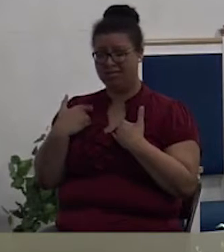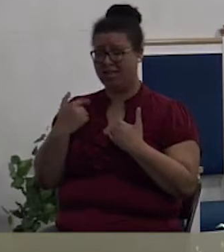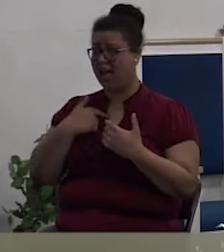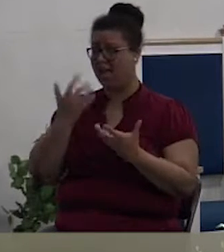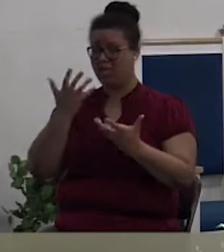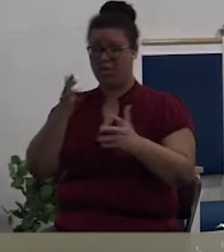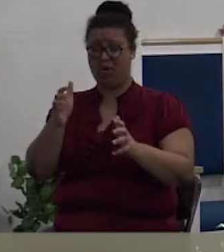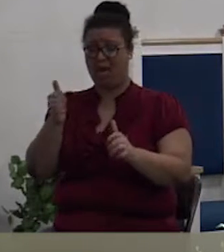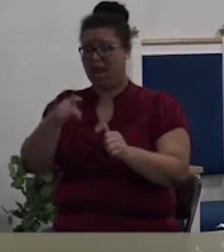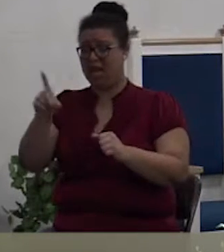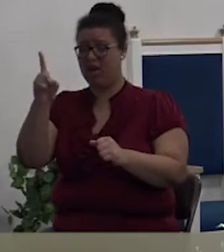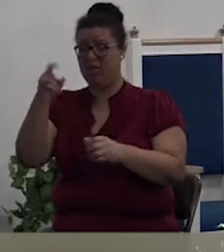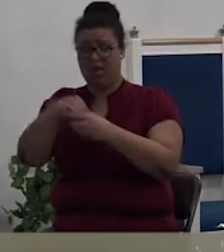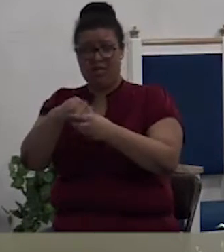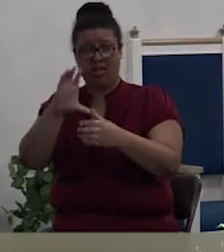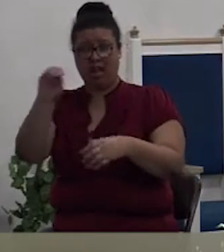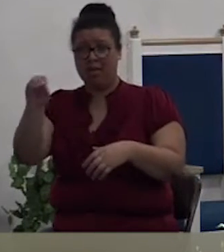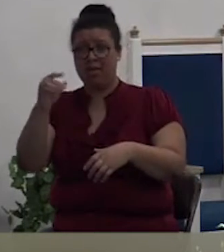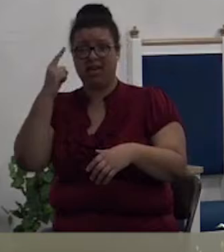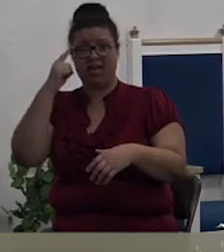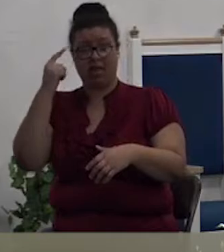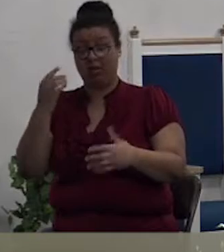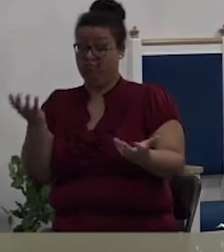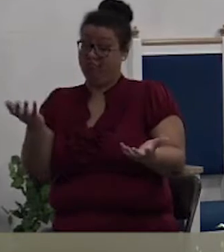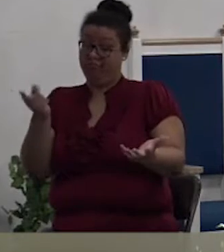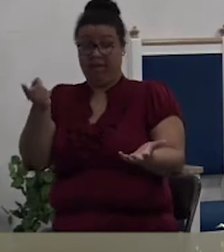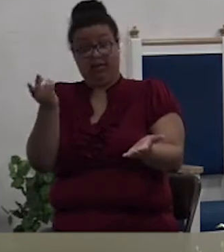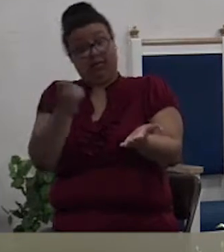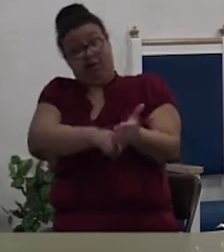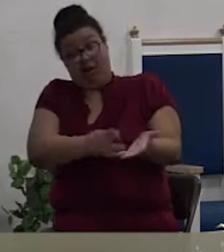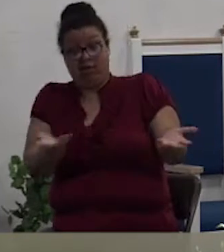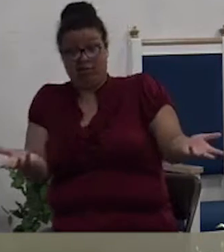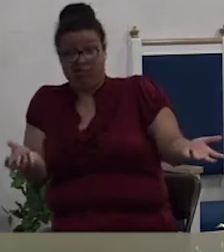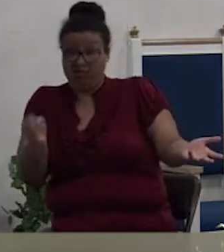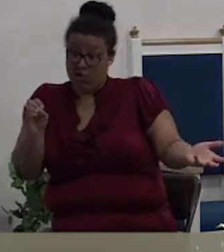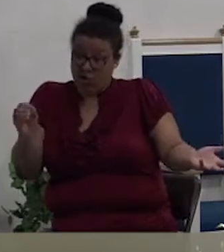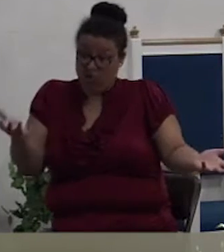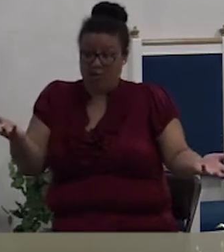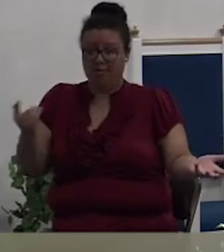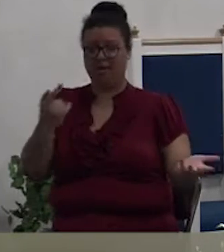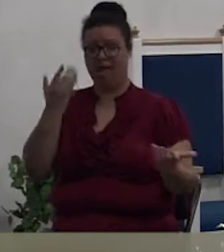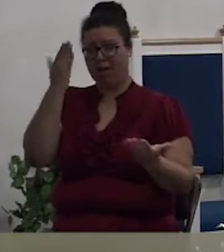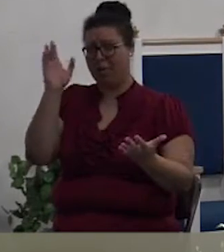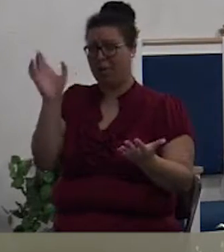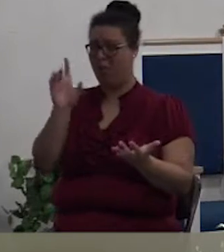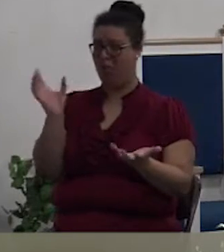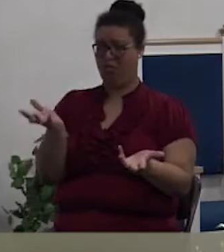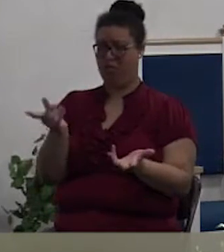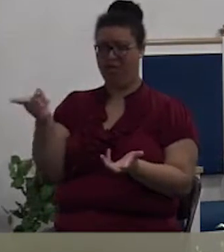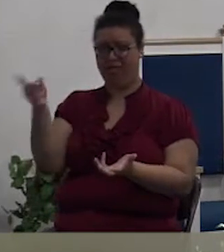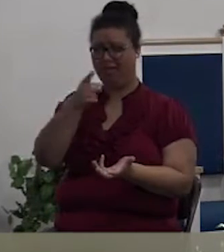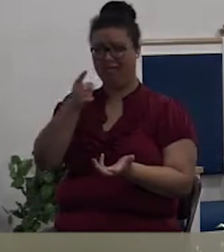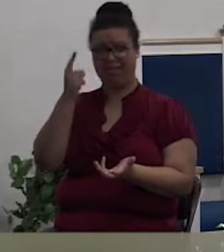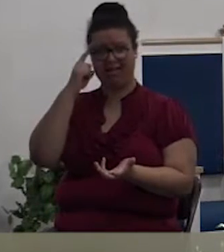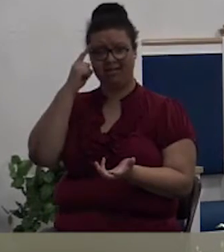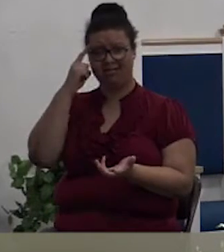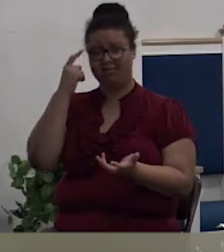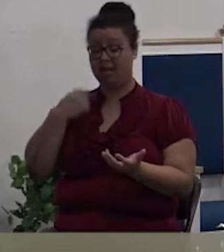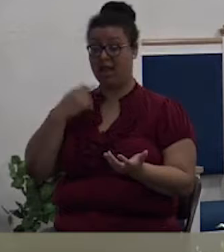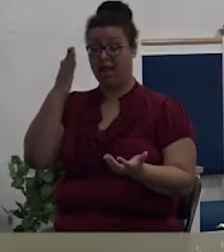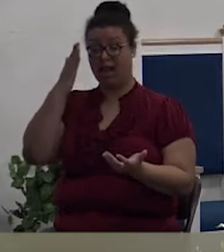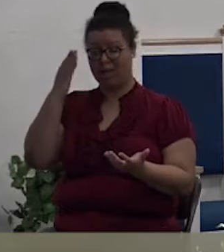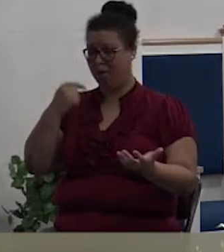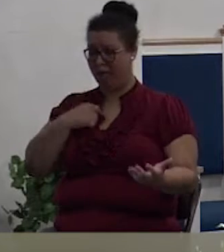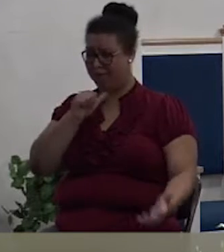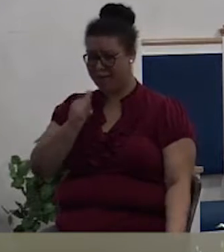anybody else in the company to say, well, he signed it. I didn't know what they might think. All I knew was, I know I'm not